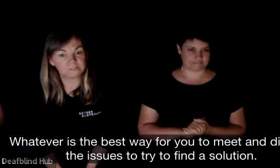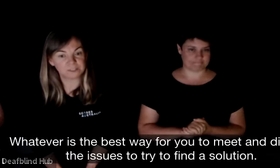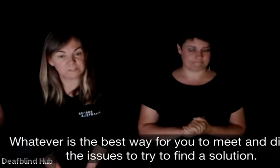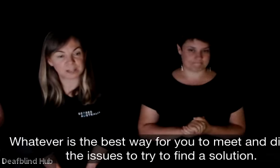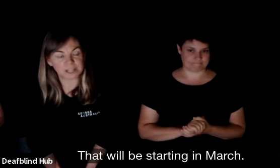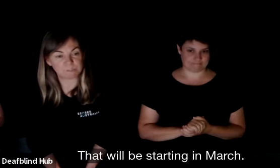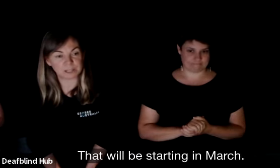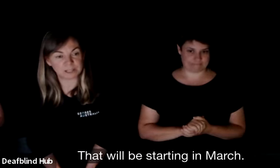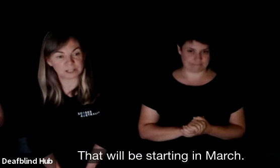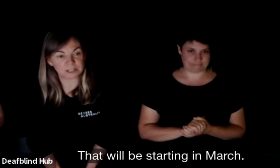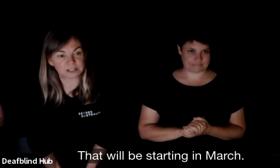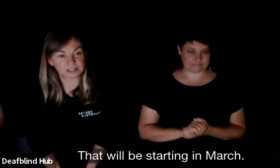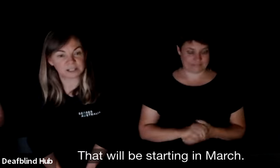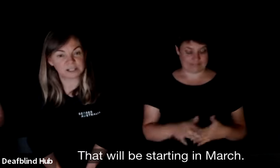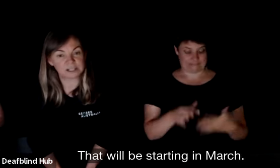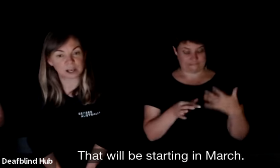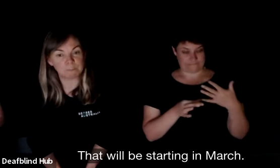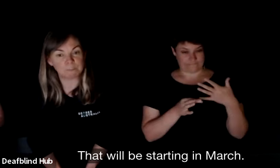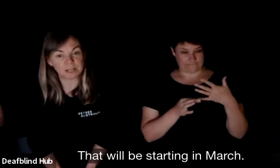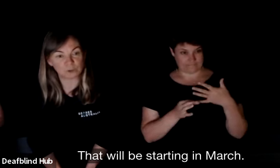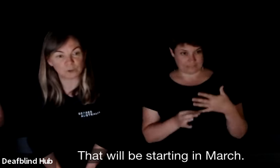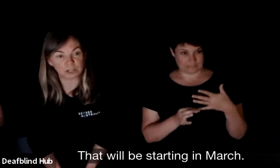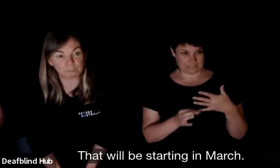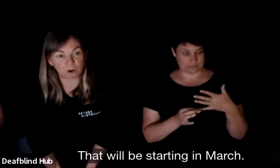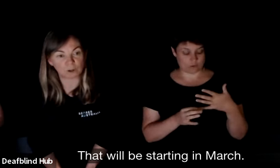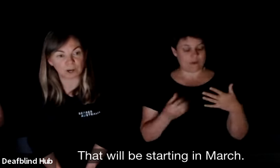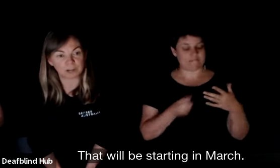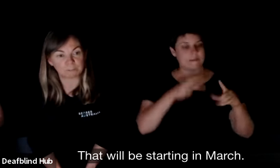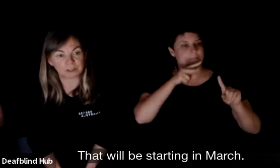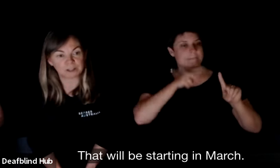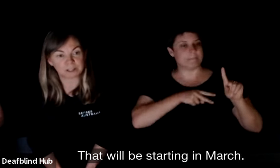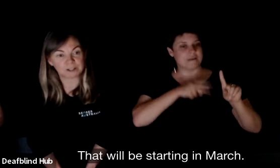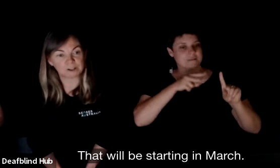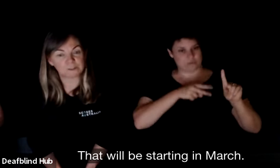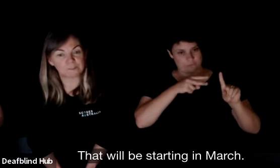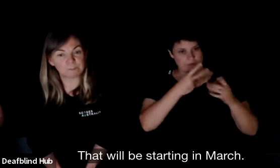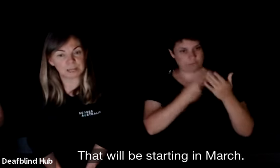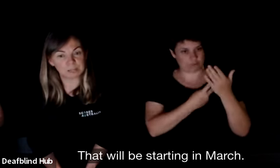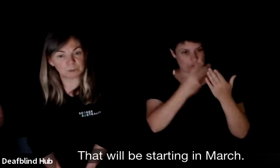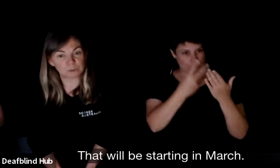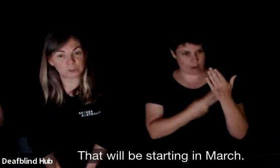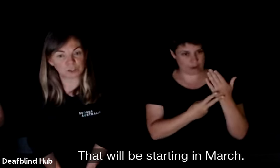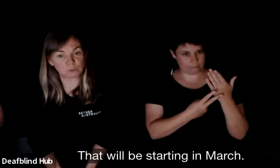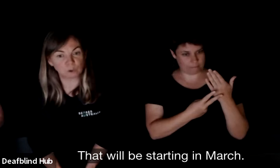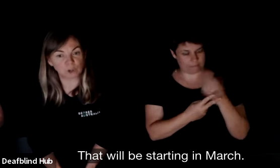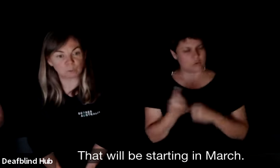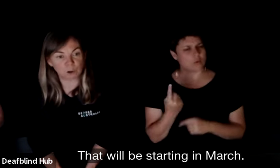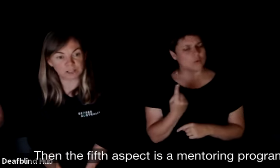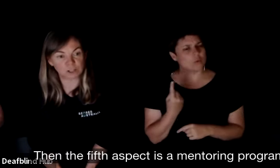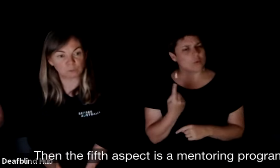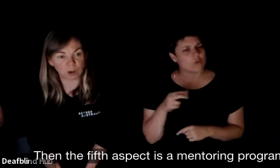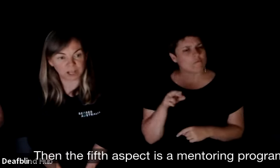Then the fifth aspect is a mentoring program. For people to